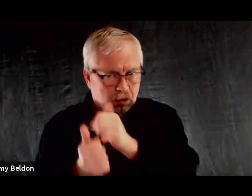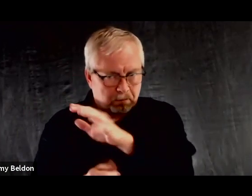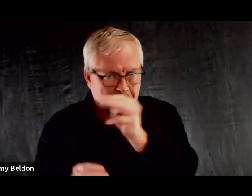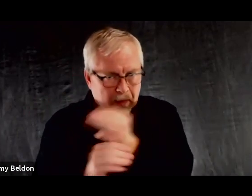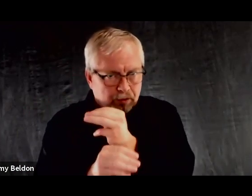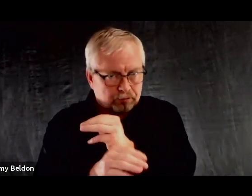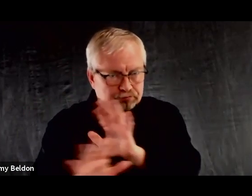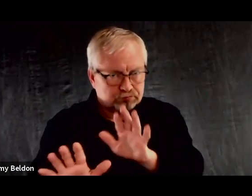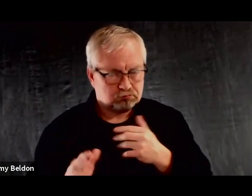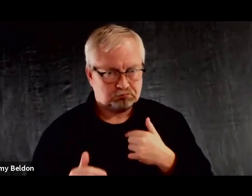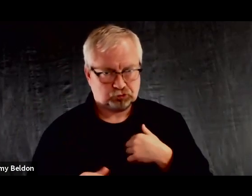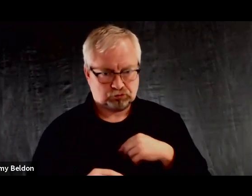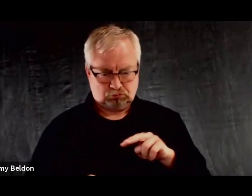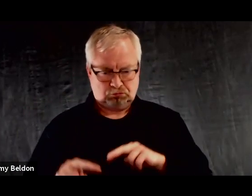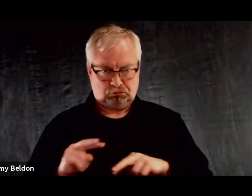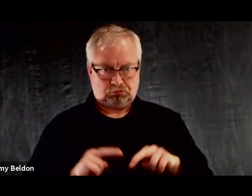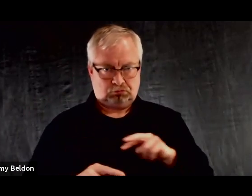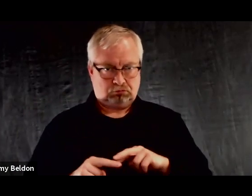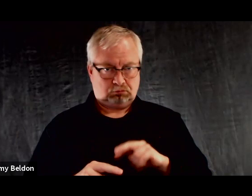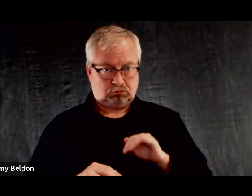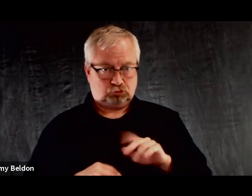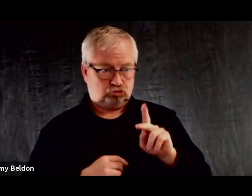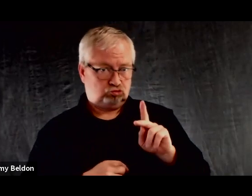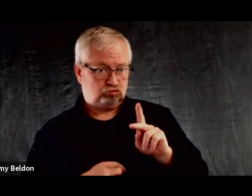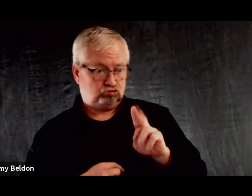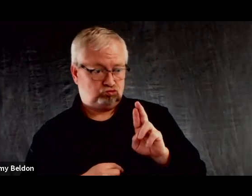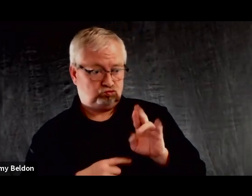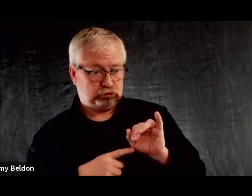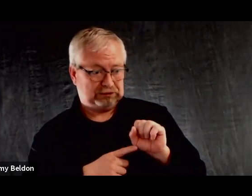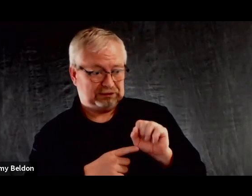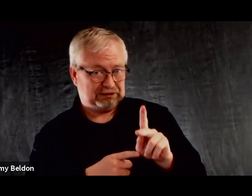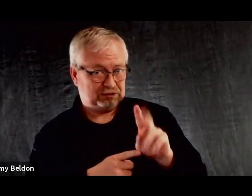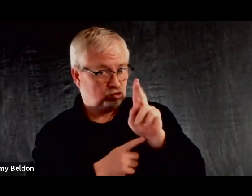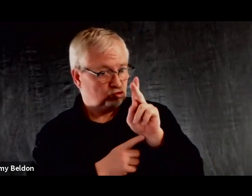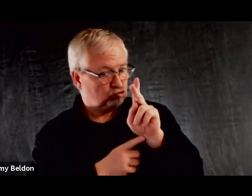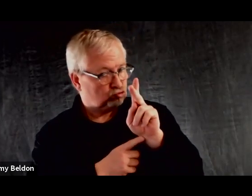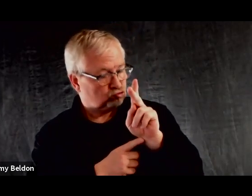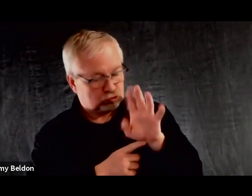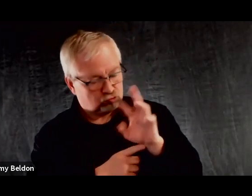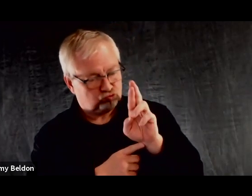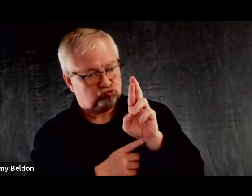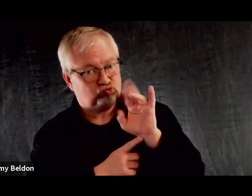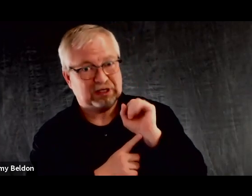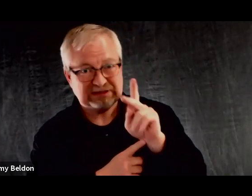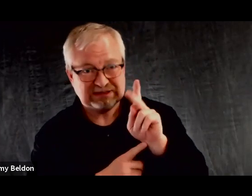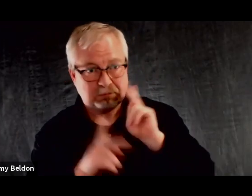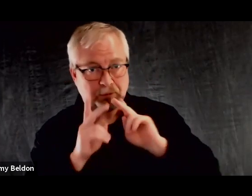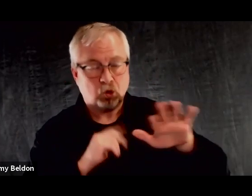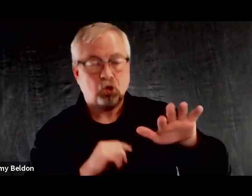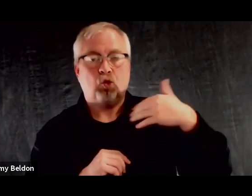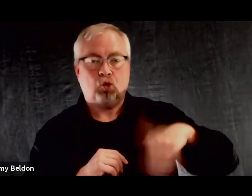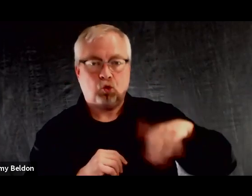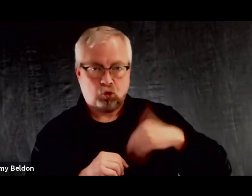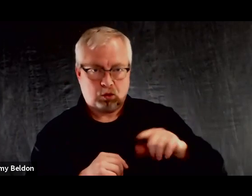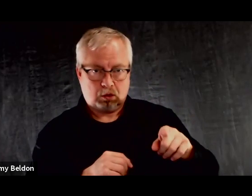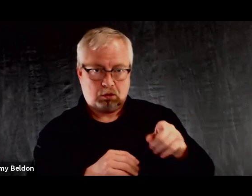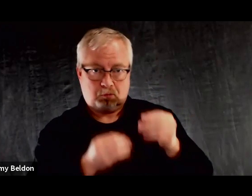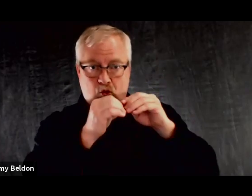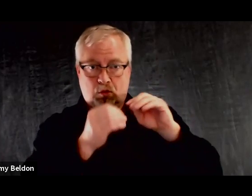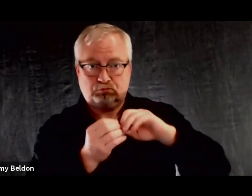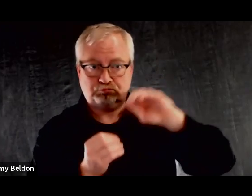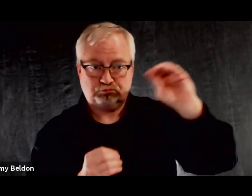on those higher risk populations, we do see a higher percentage. But Chris might have a broader picture there. No, that's very